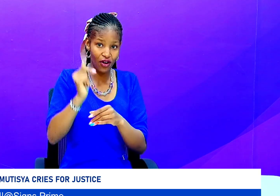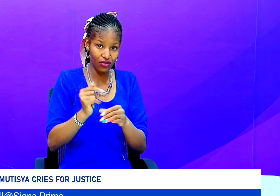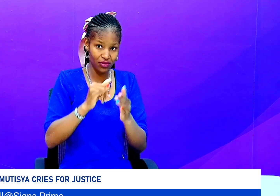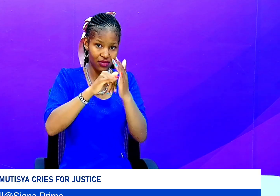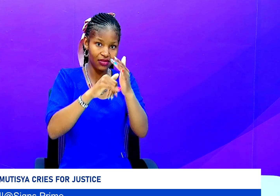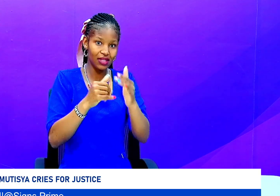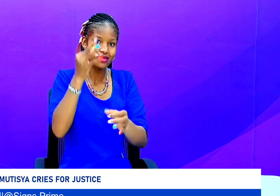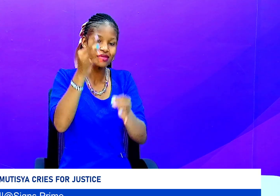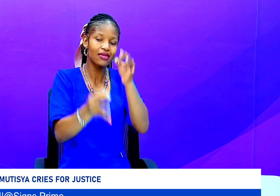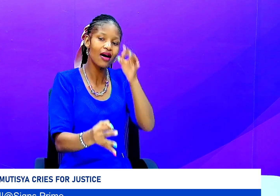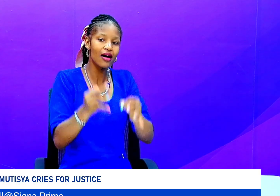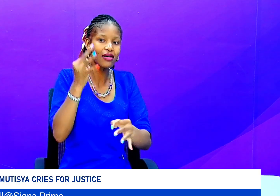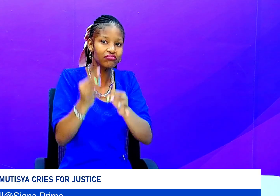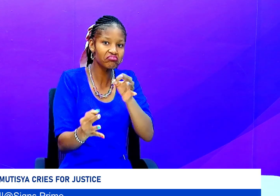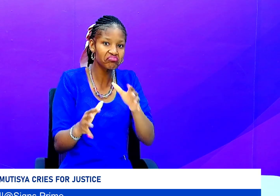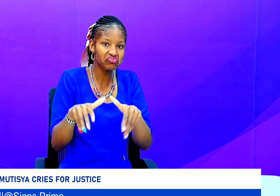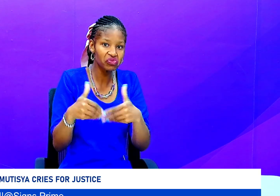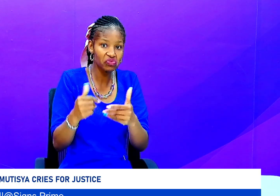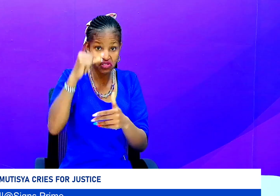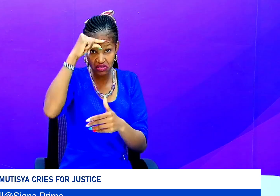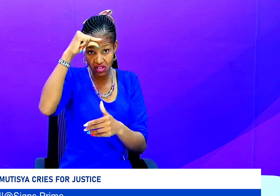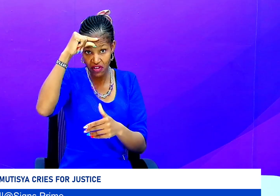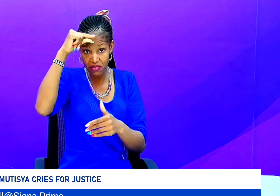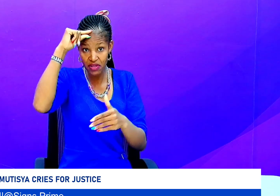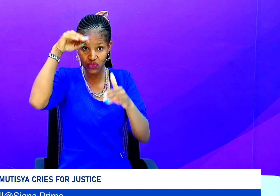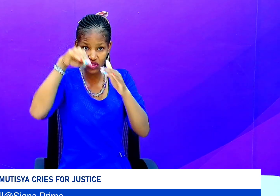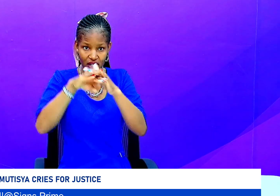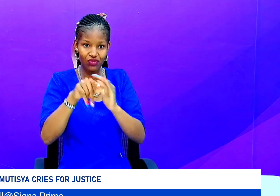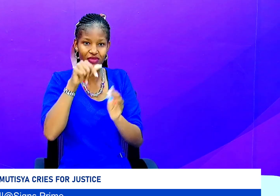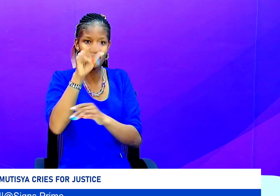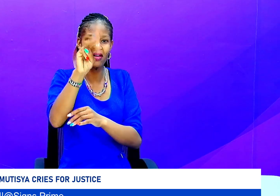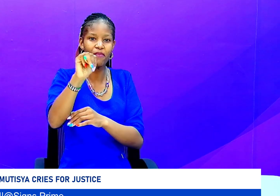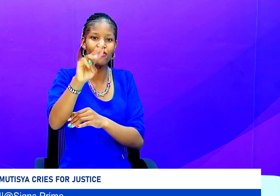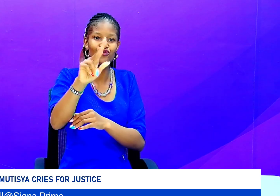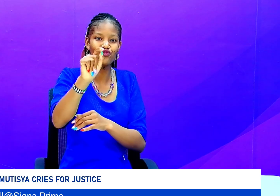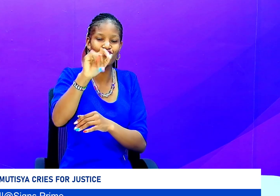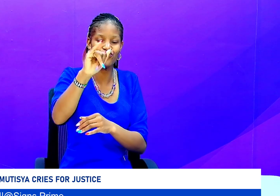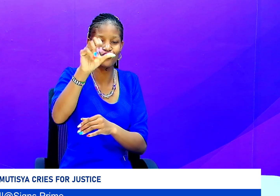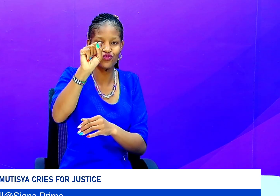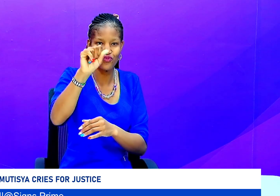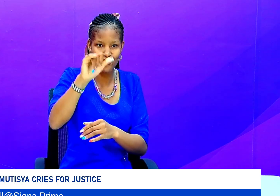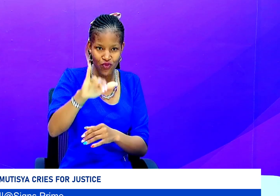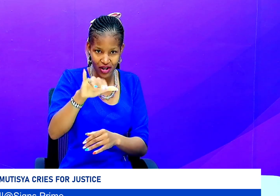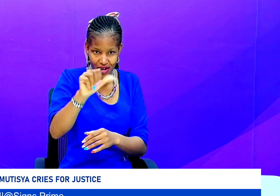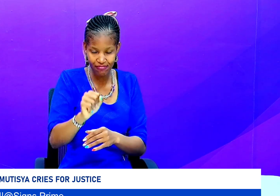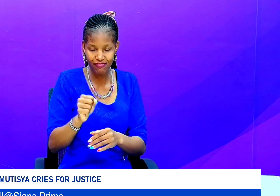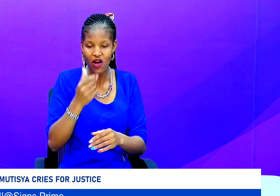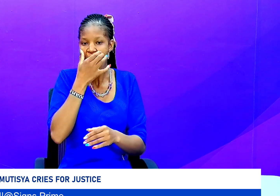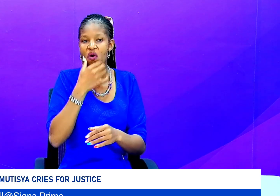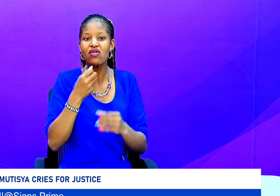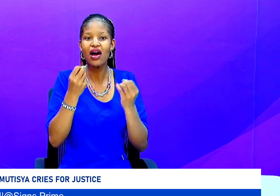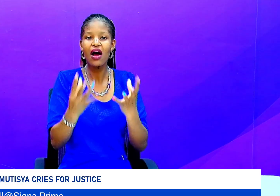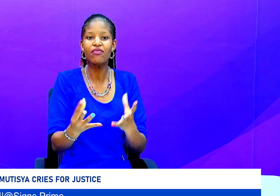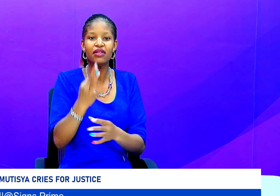Makueni County, is demanding for justice and government accountability.